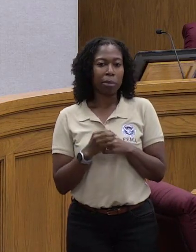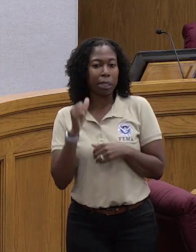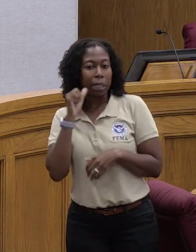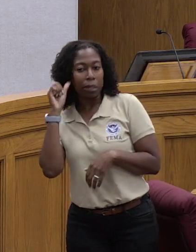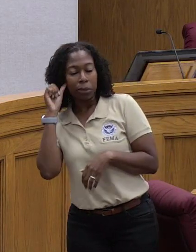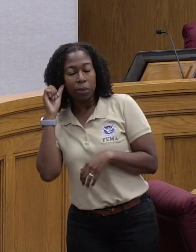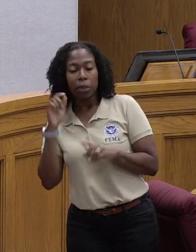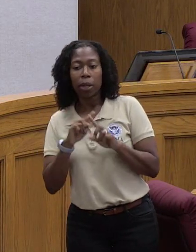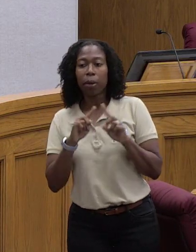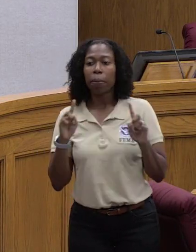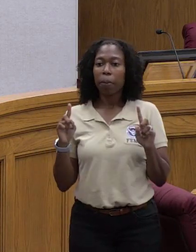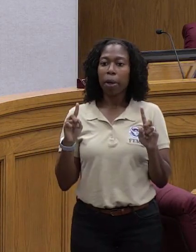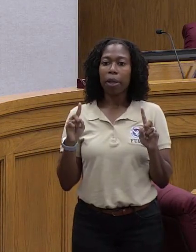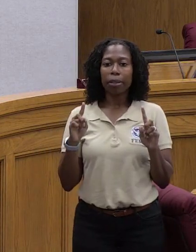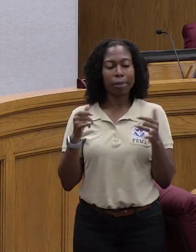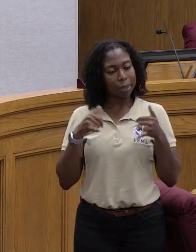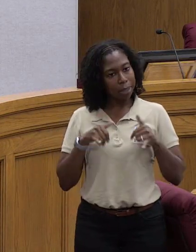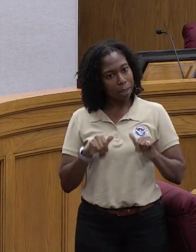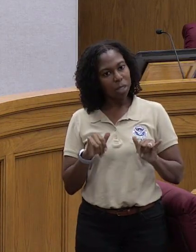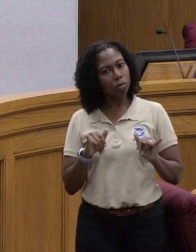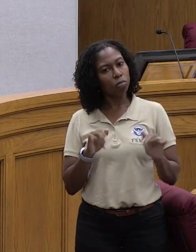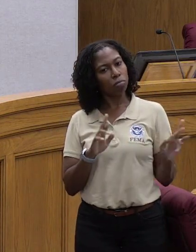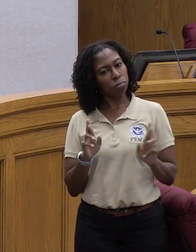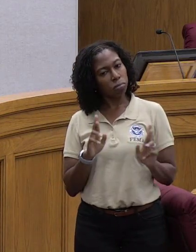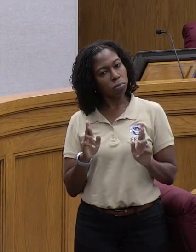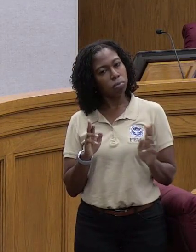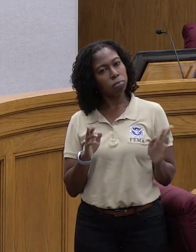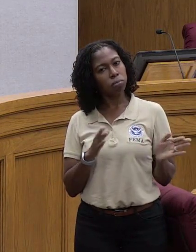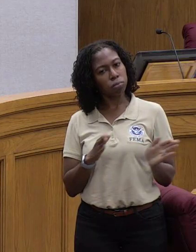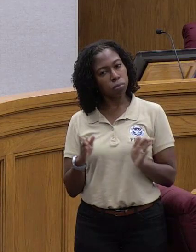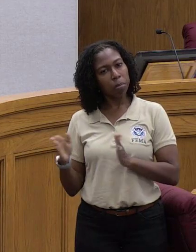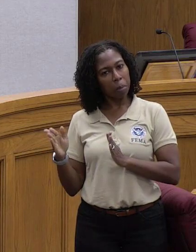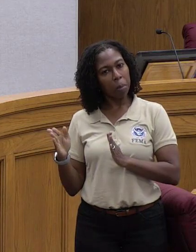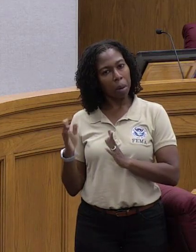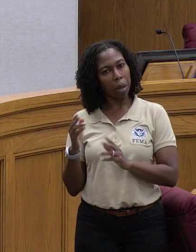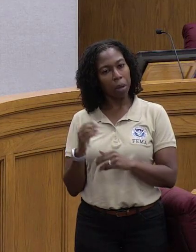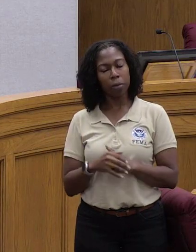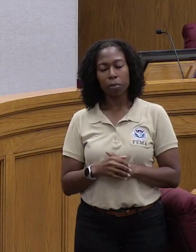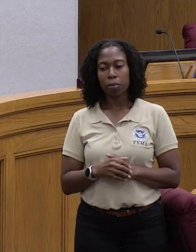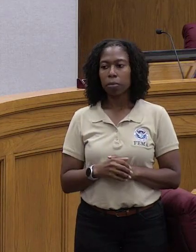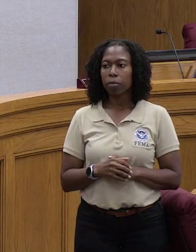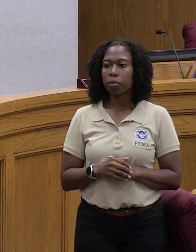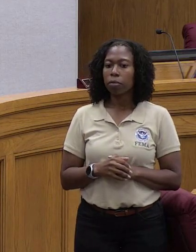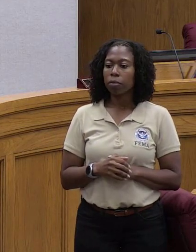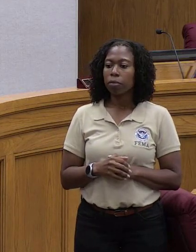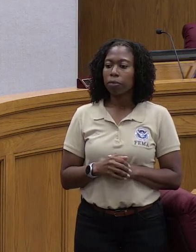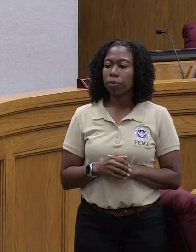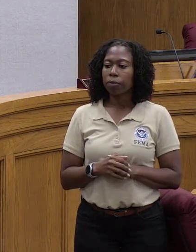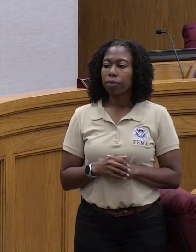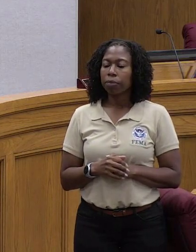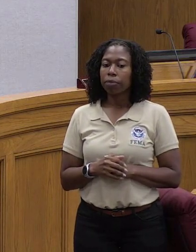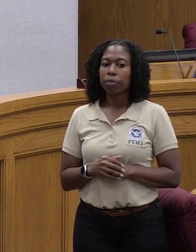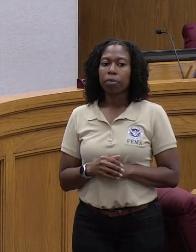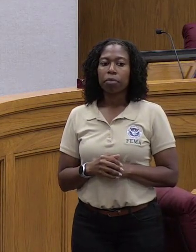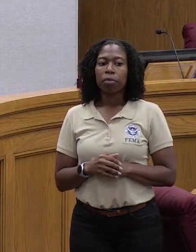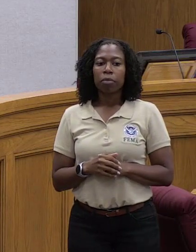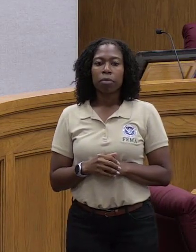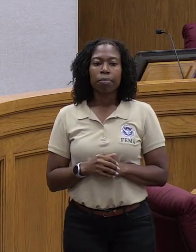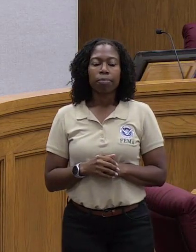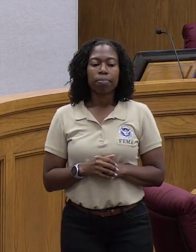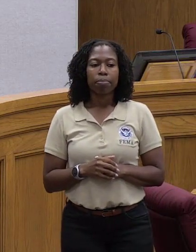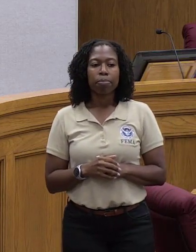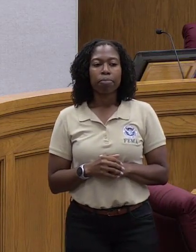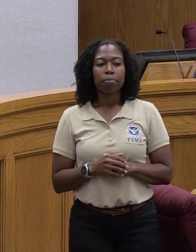still pose a serious threat. And speaking of that threat, I'm sure all of you have noticed that